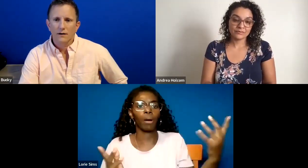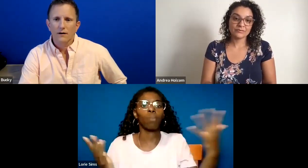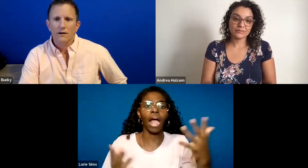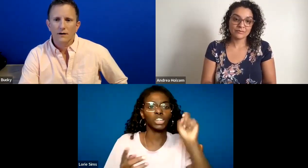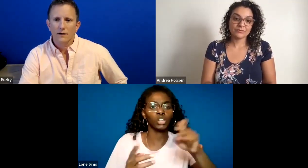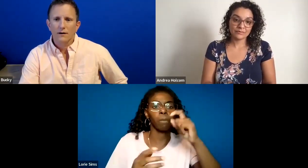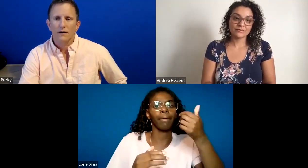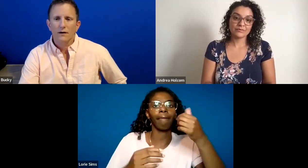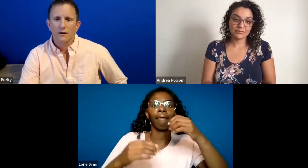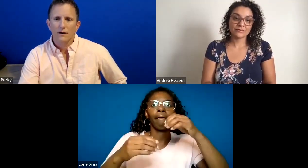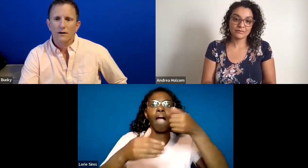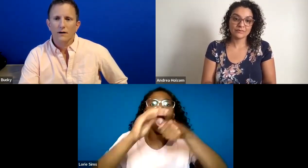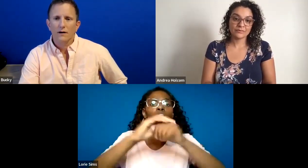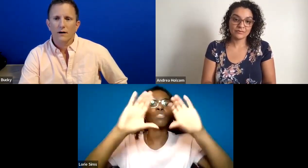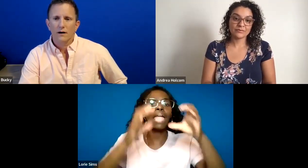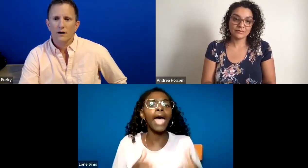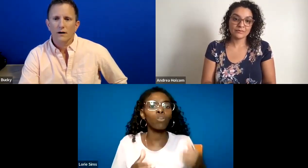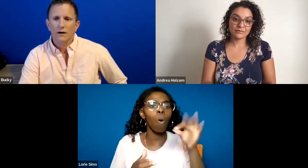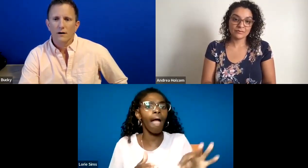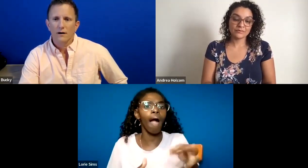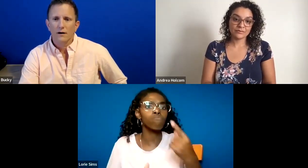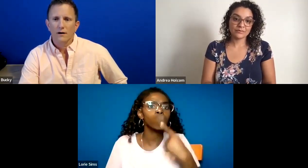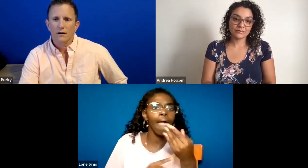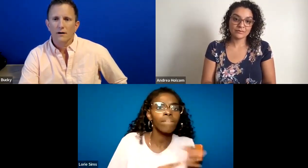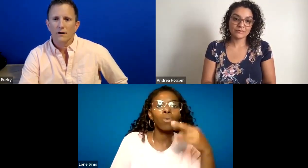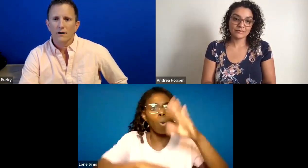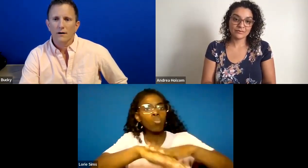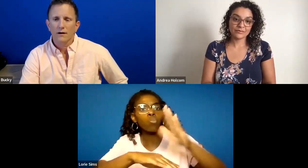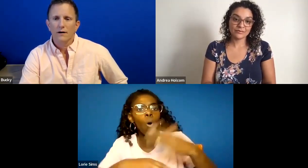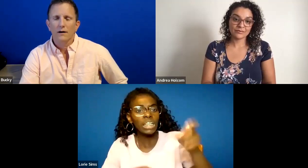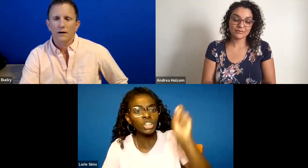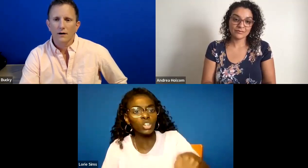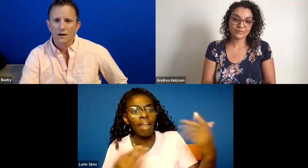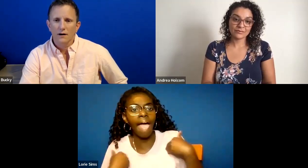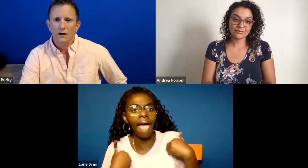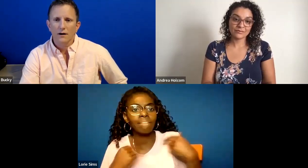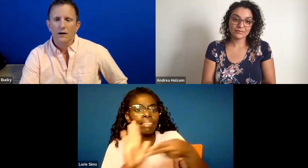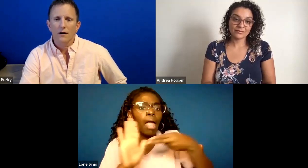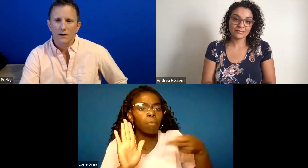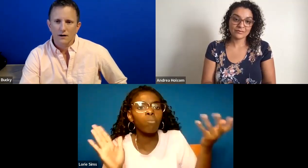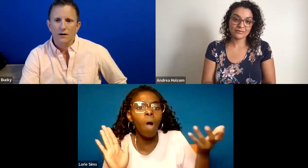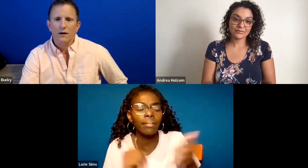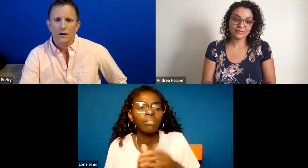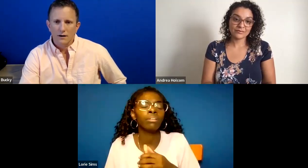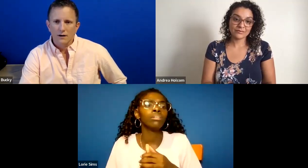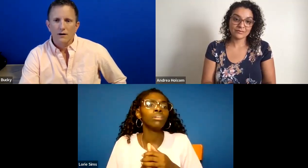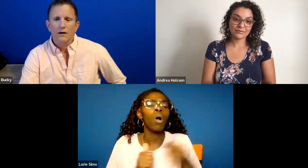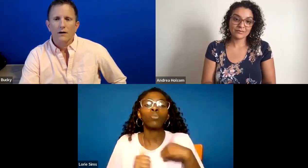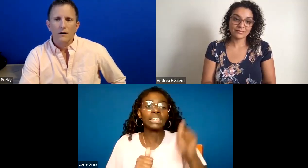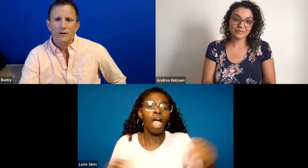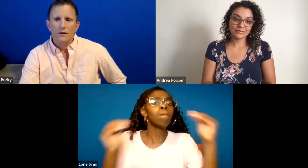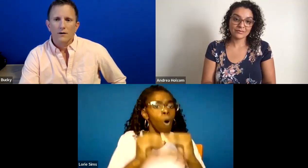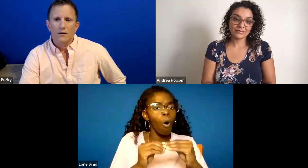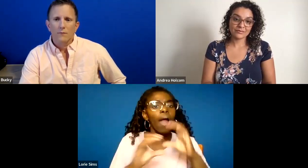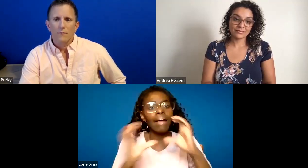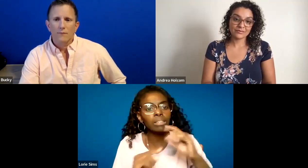red flag is? What triggers you? We need to find out specifically in different categories what red flag warnings should look like and which assignment should